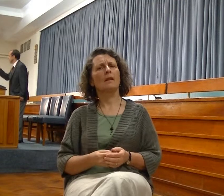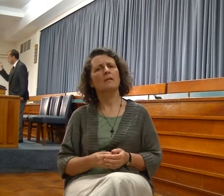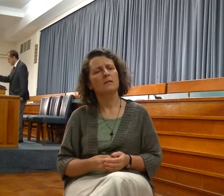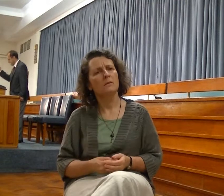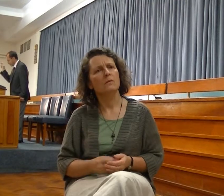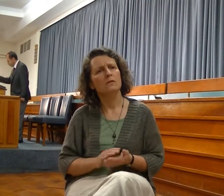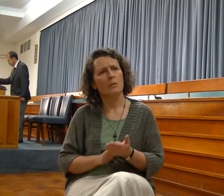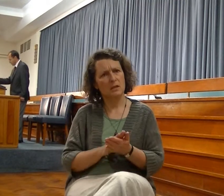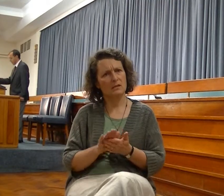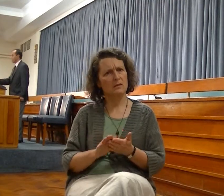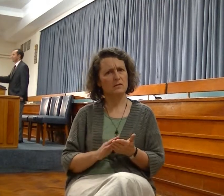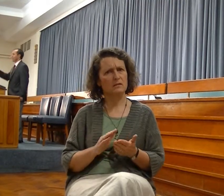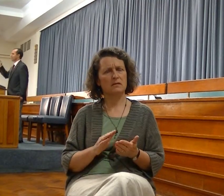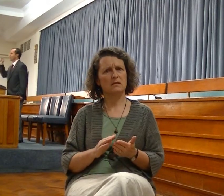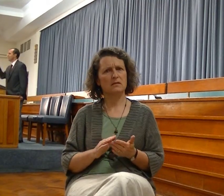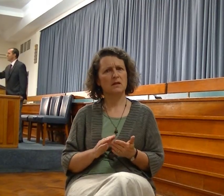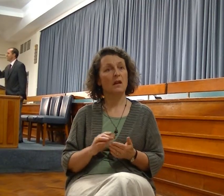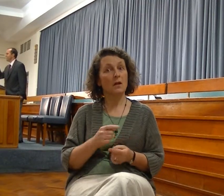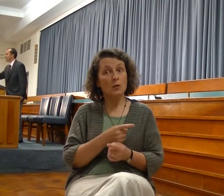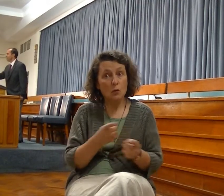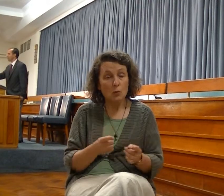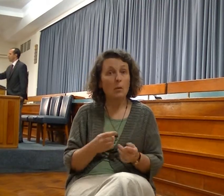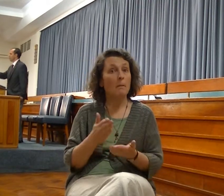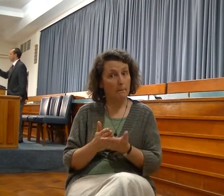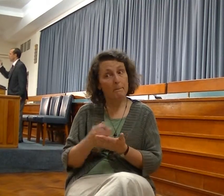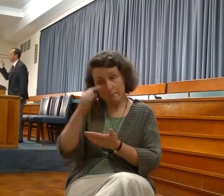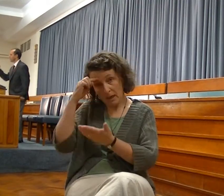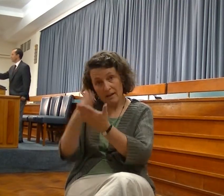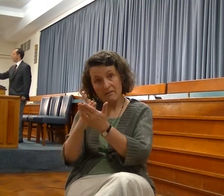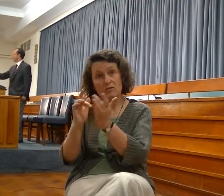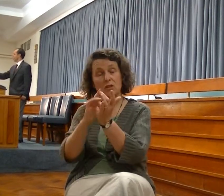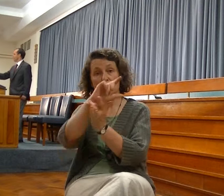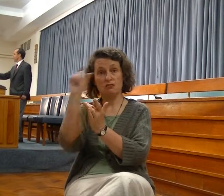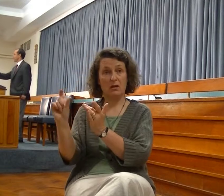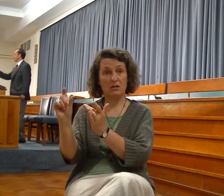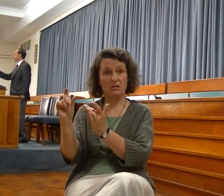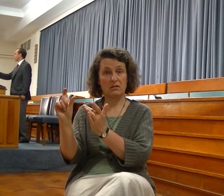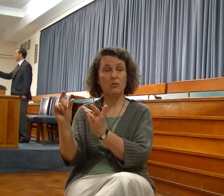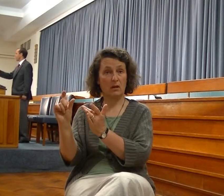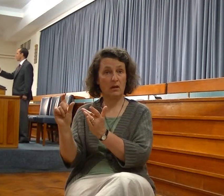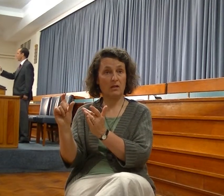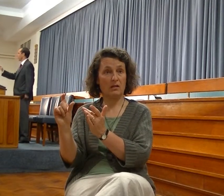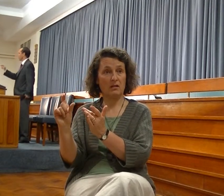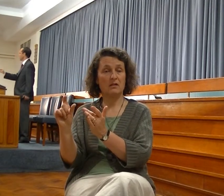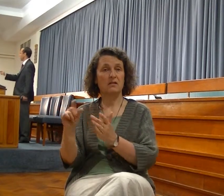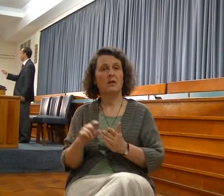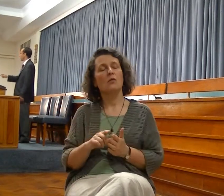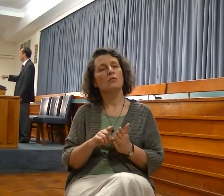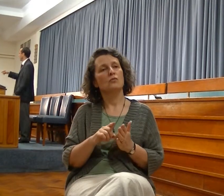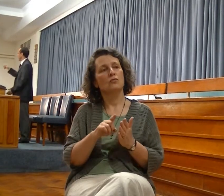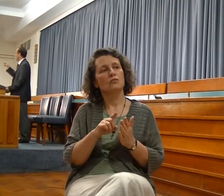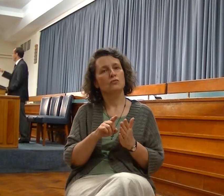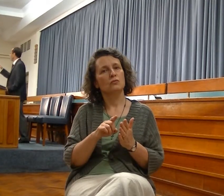God, that ye may know that ye have eternal life." In verse 12,